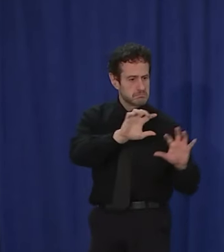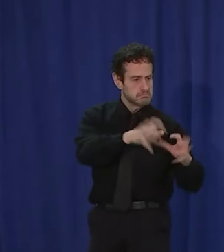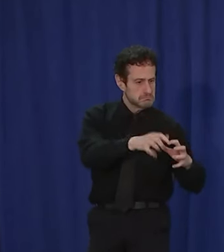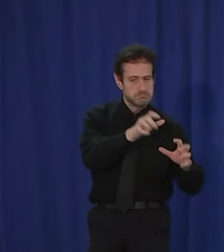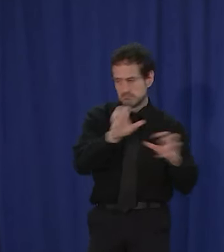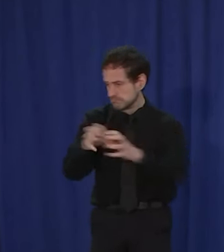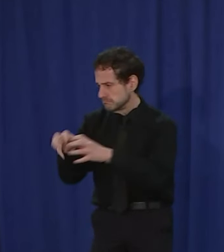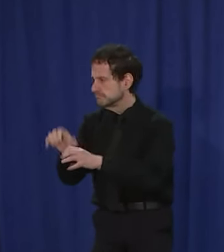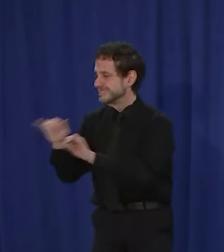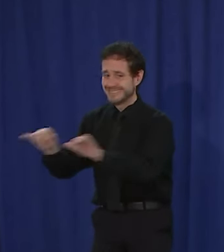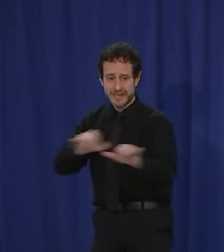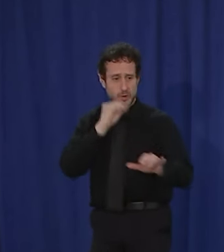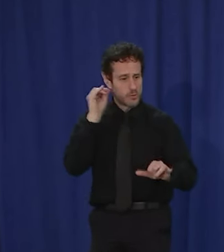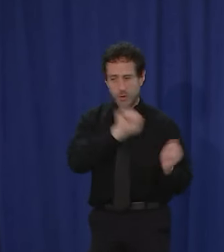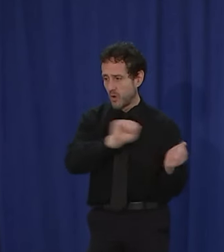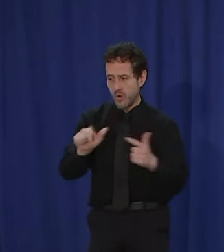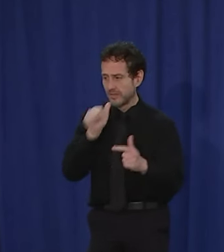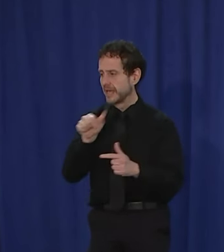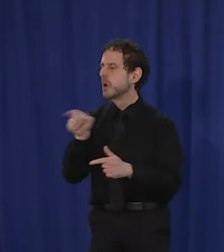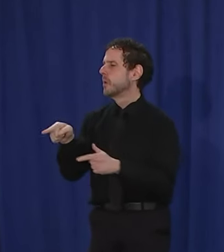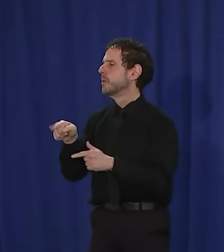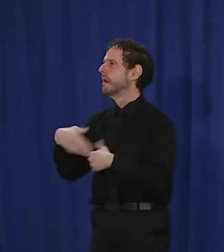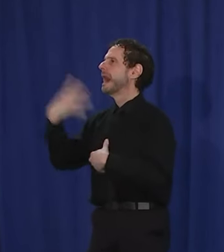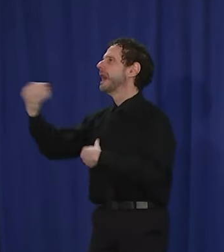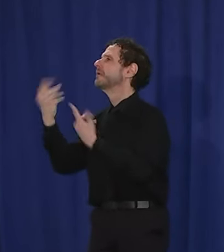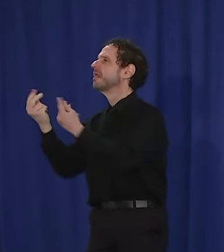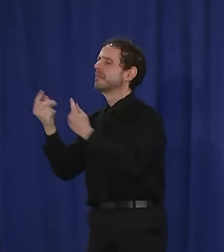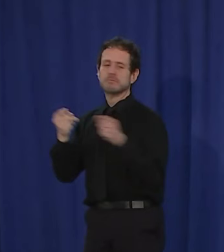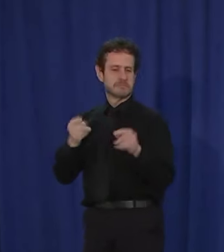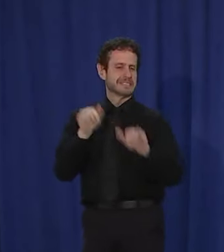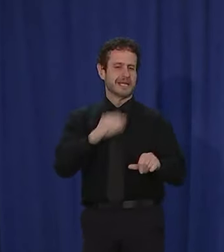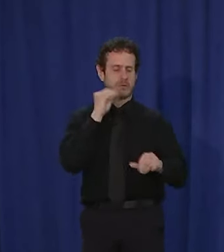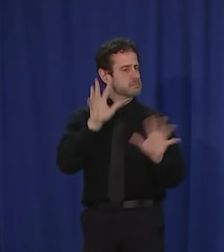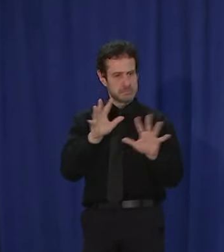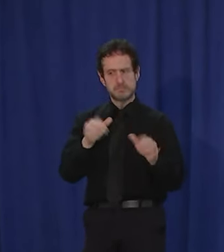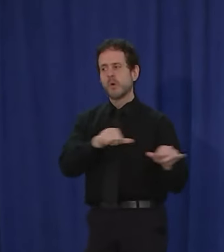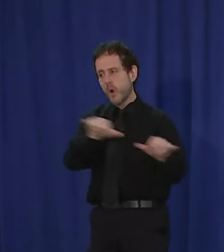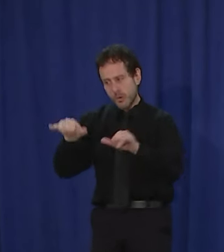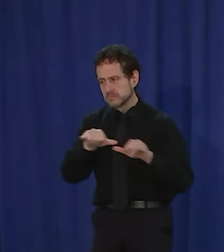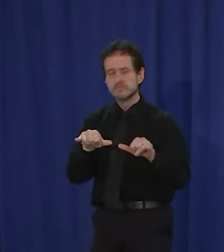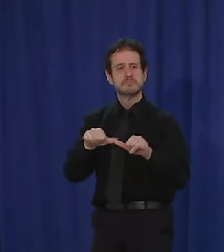protect themselves from hand washing, using